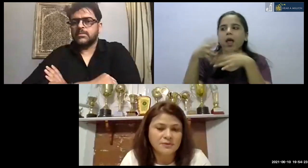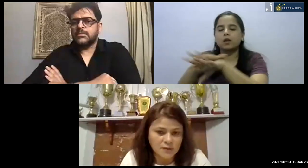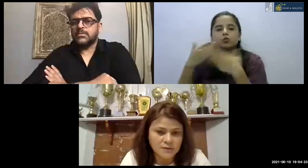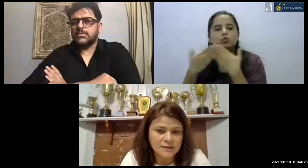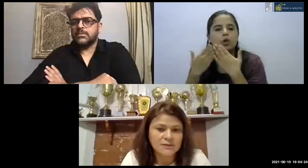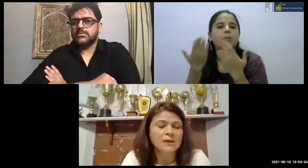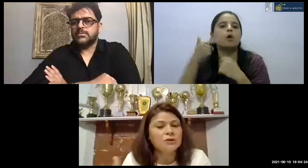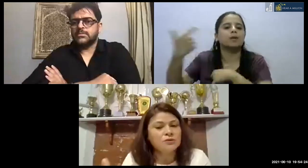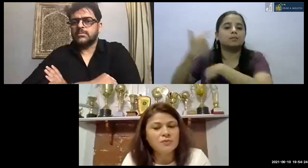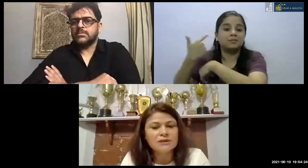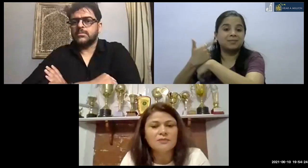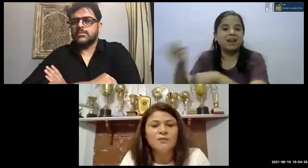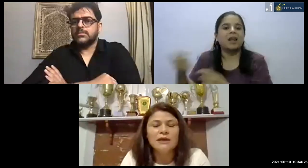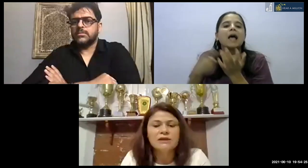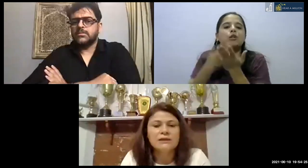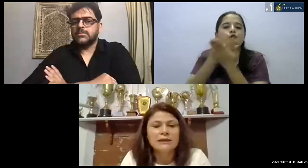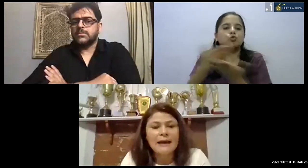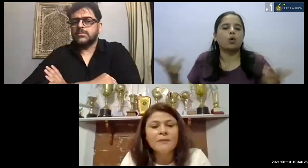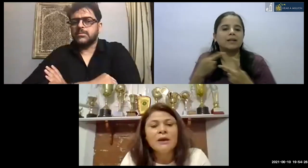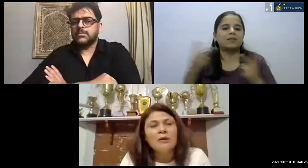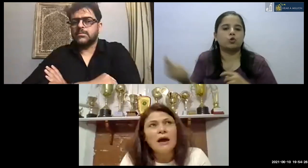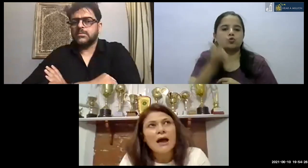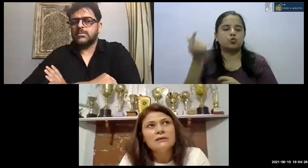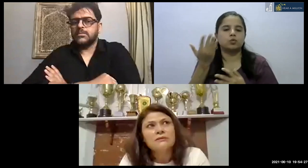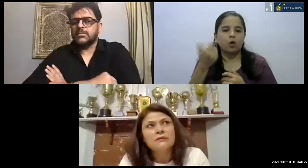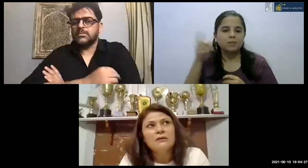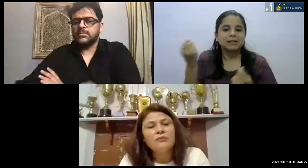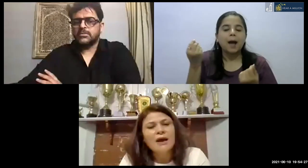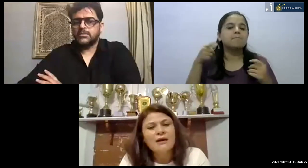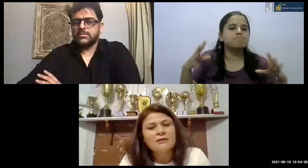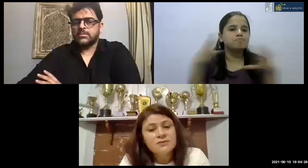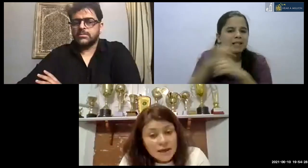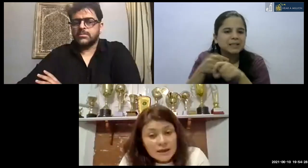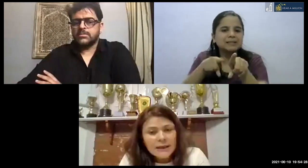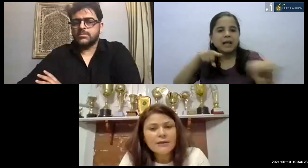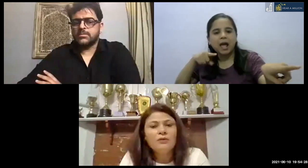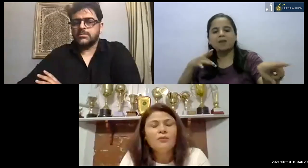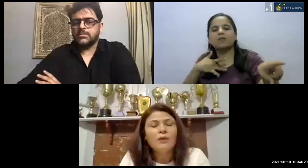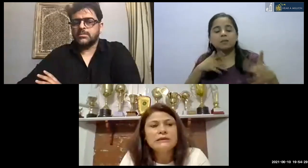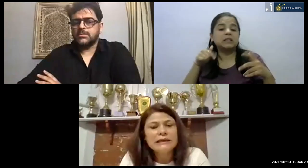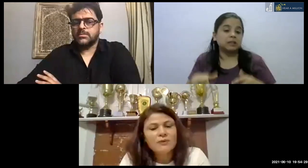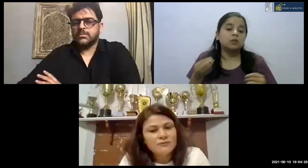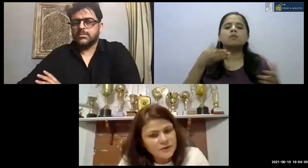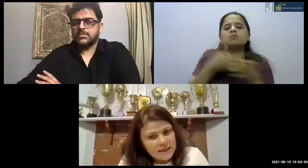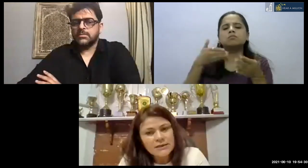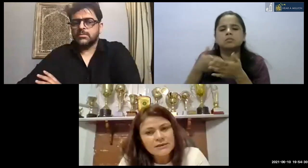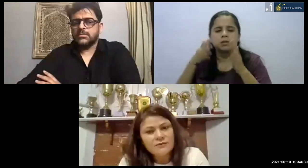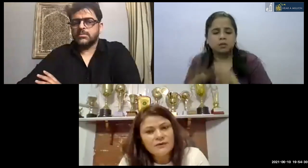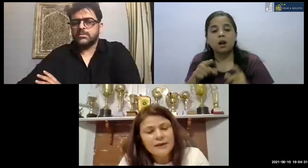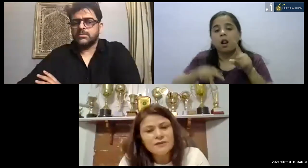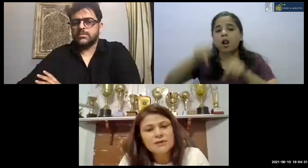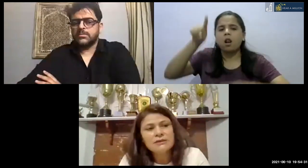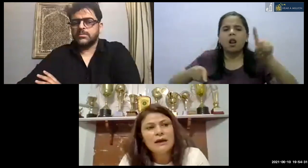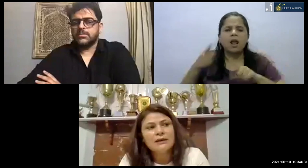it as resources to bridge communication gap. And we are struggling with dealing with variations